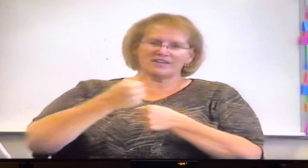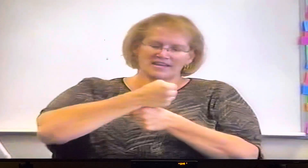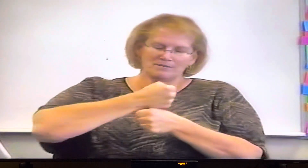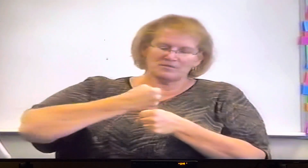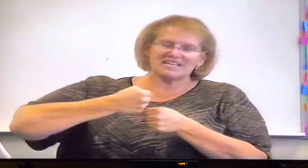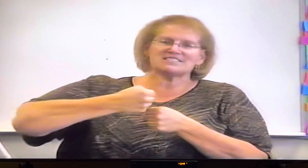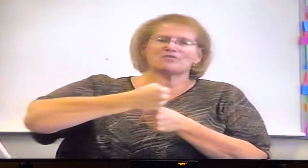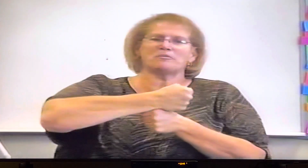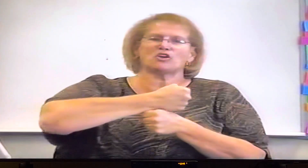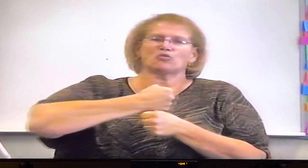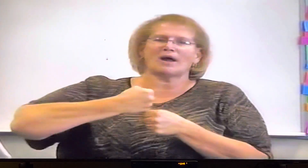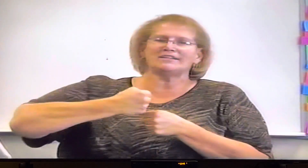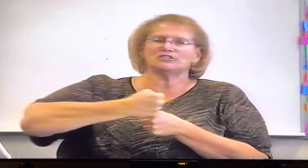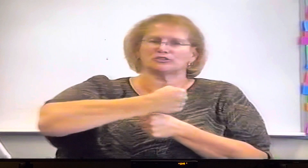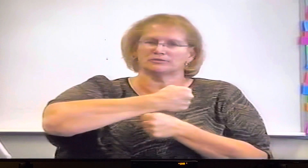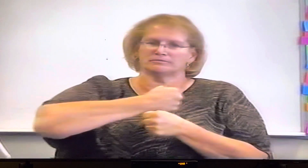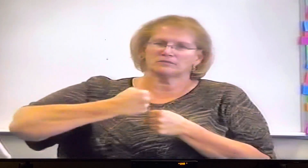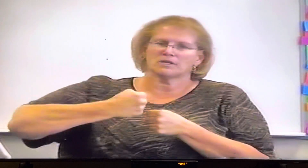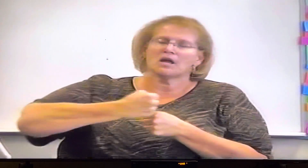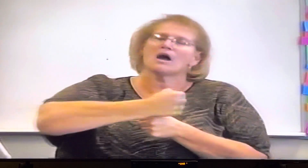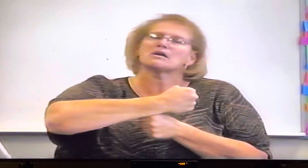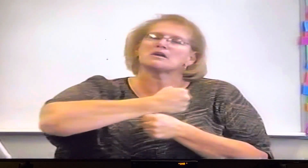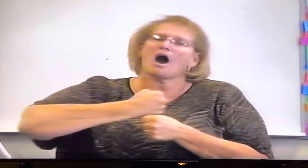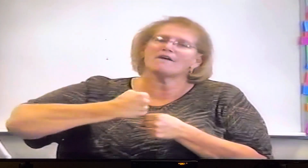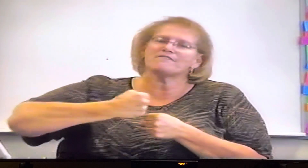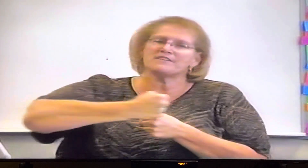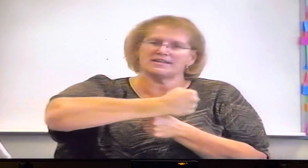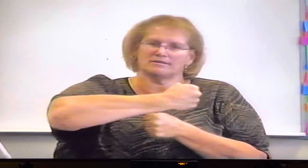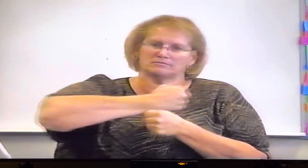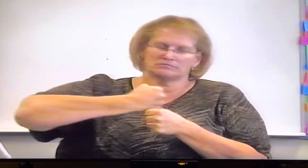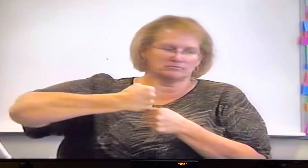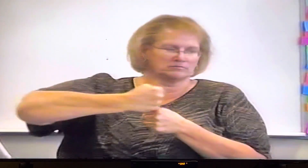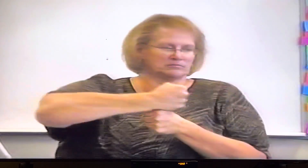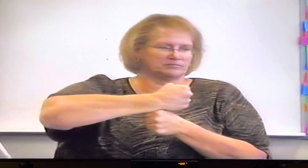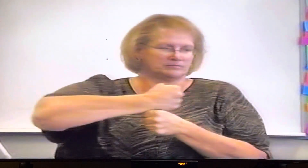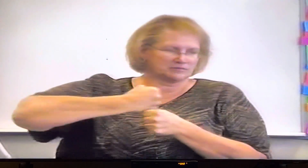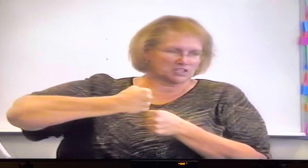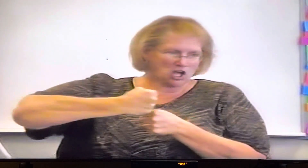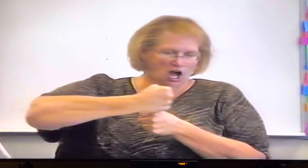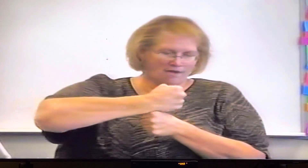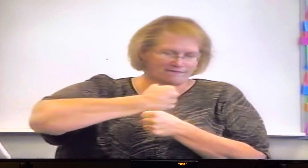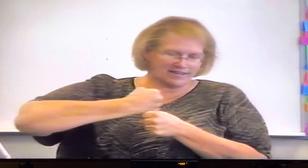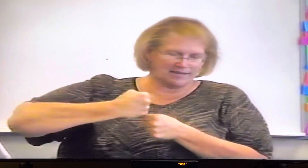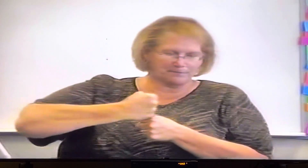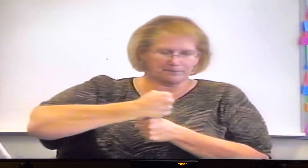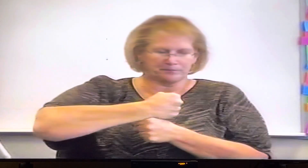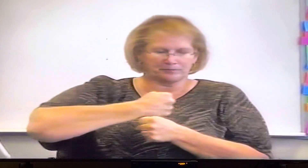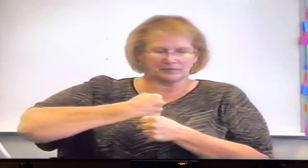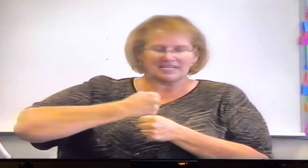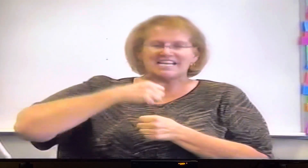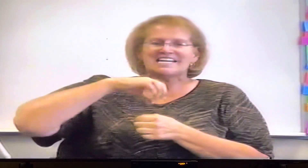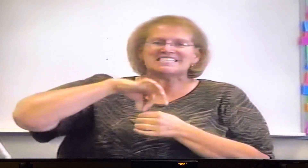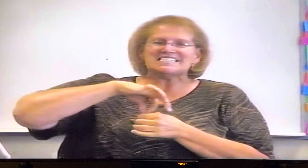Coffee is from the grinder. Coffee, coffee.